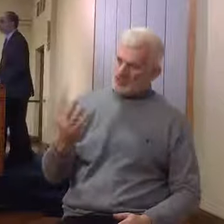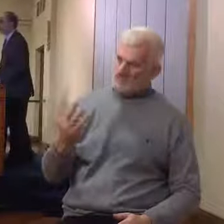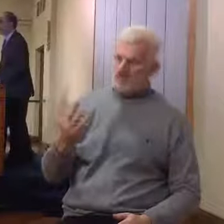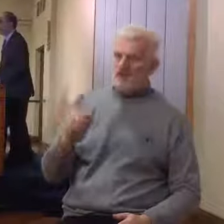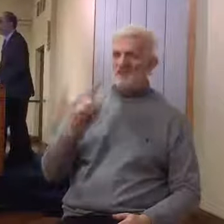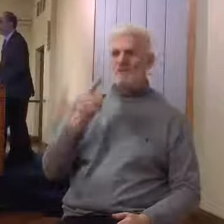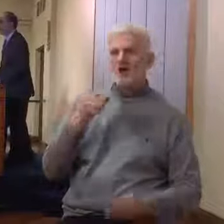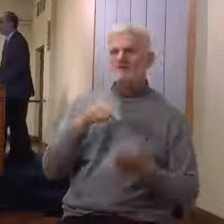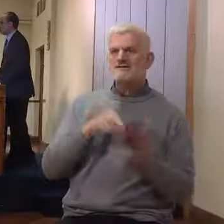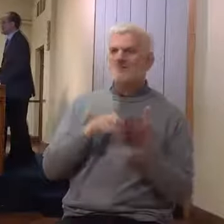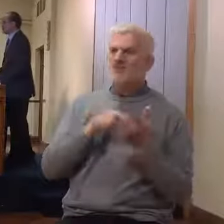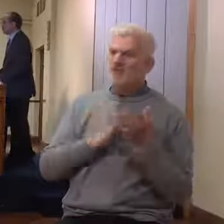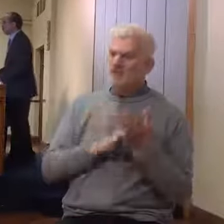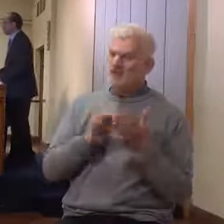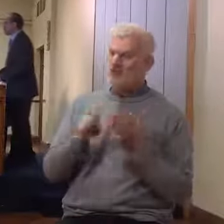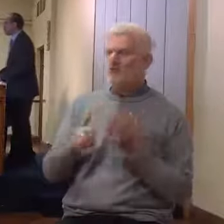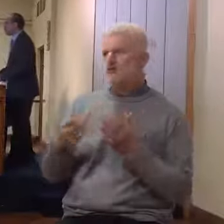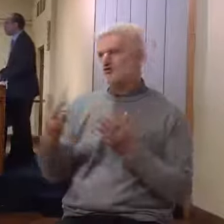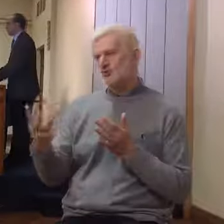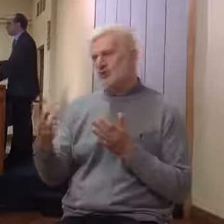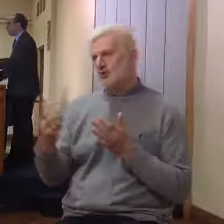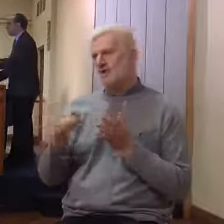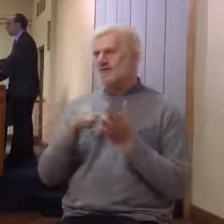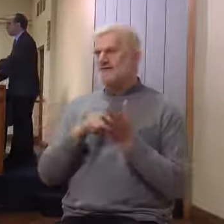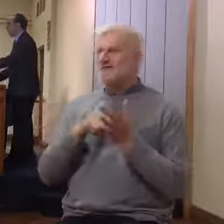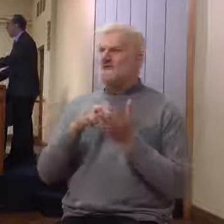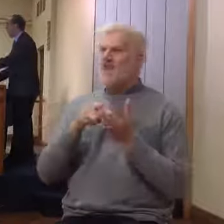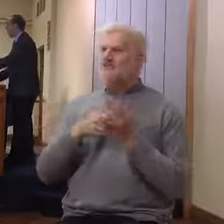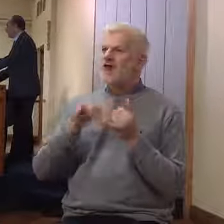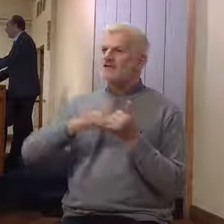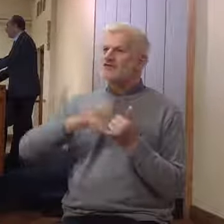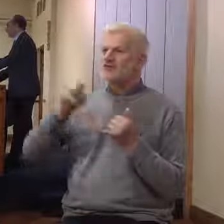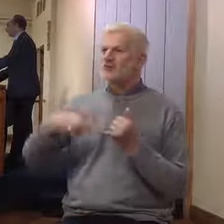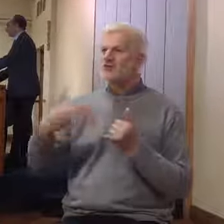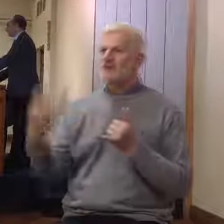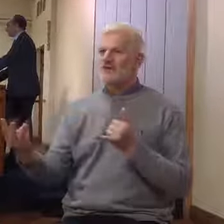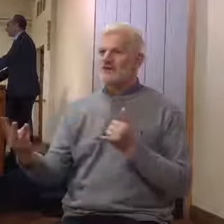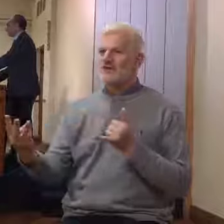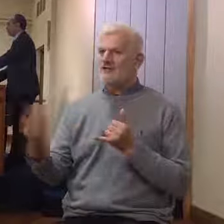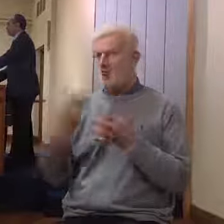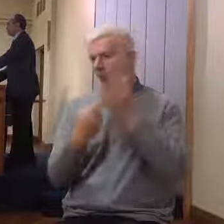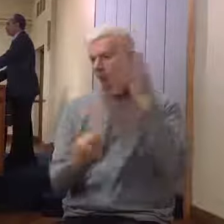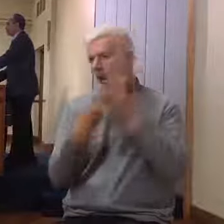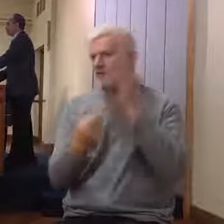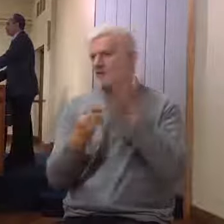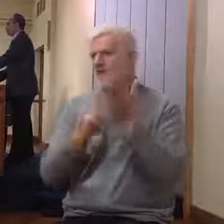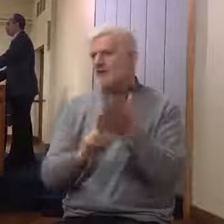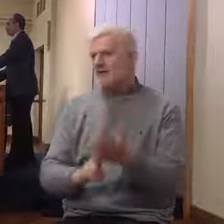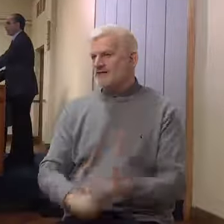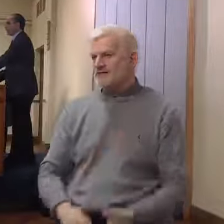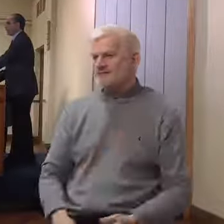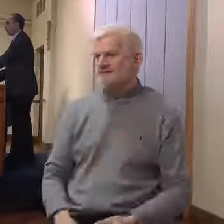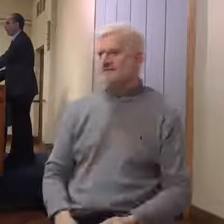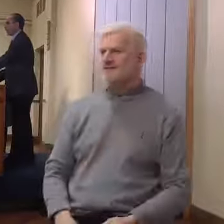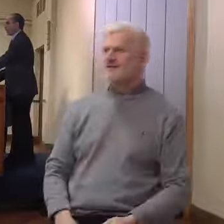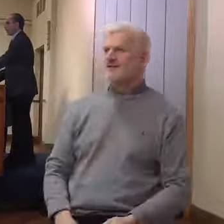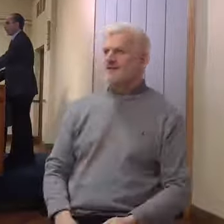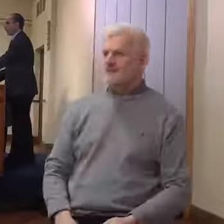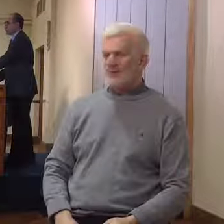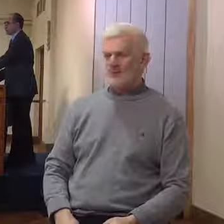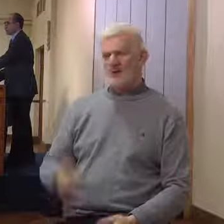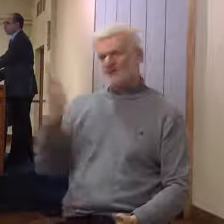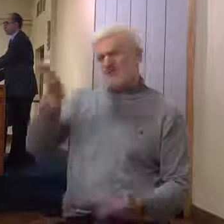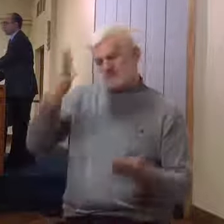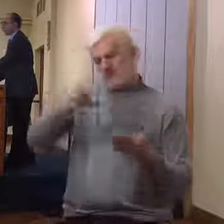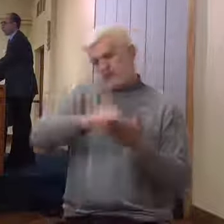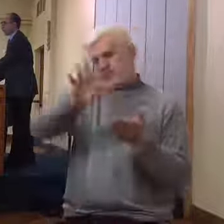1 Timothy chapter 2, Titus chapter 3. And now, but I want tonight really only to confine myself, to limit